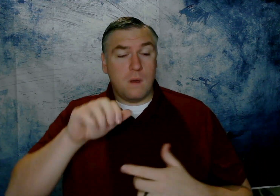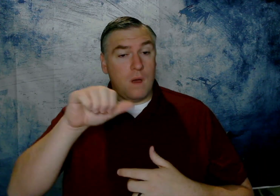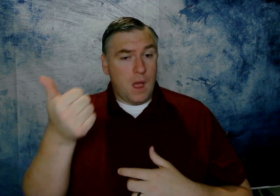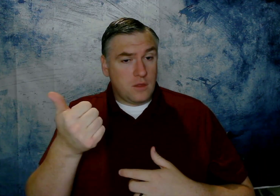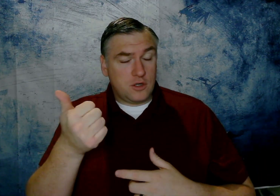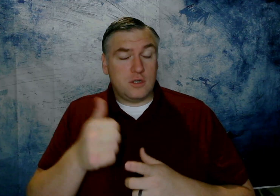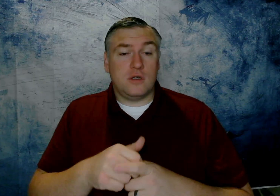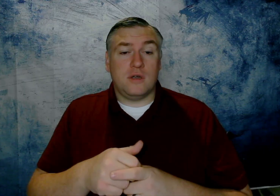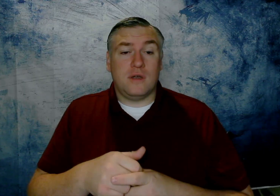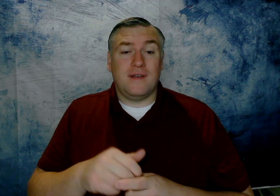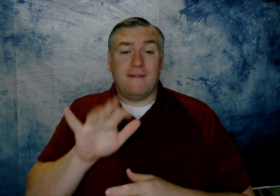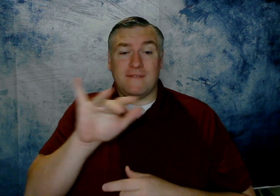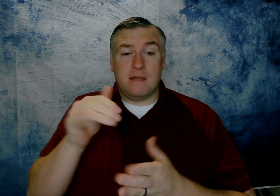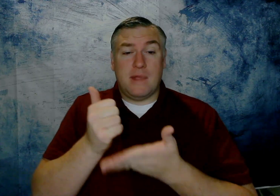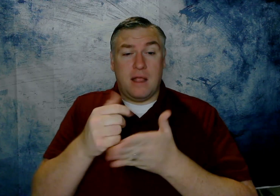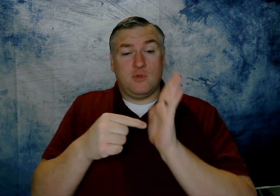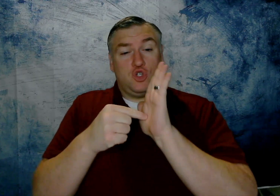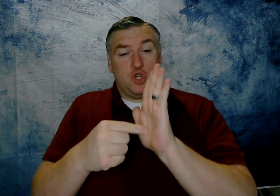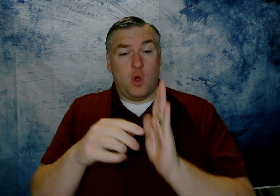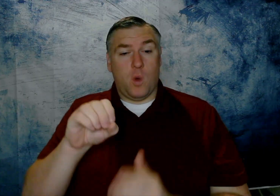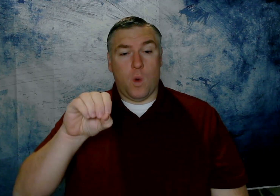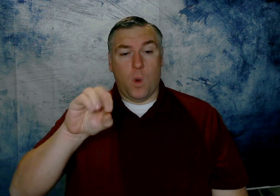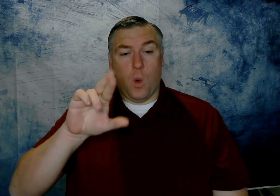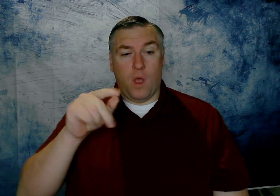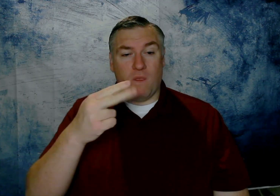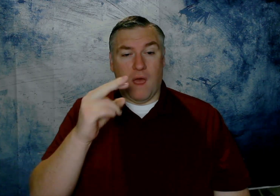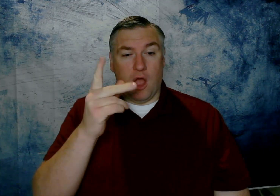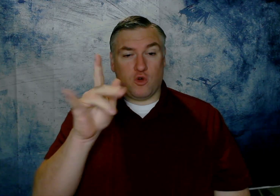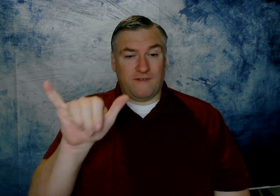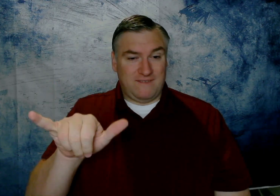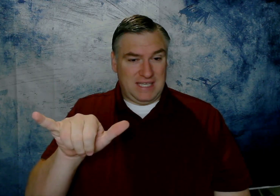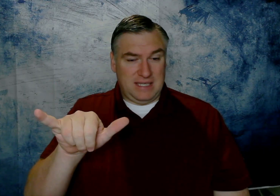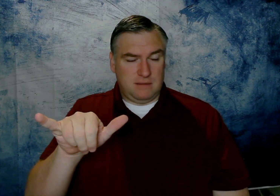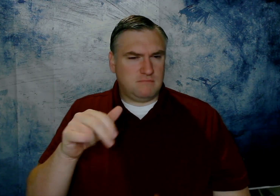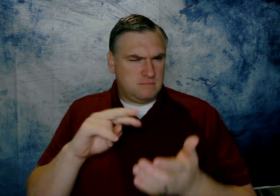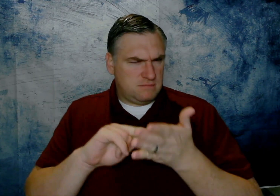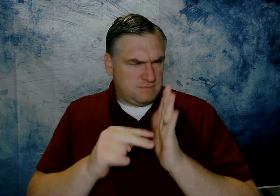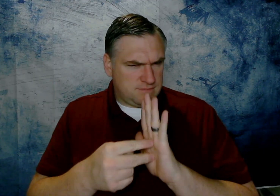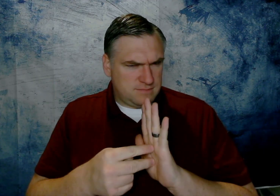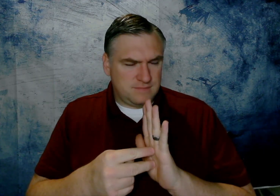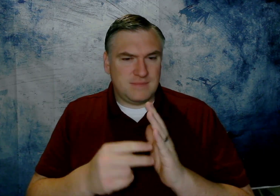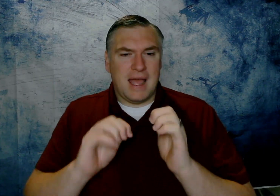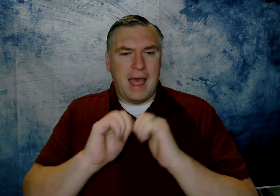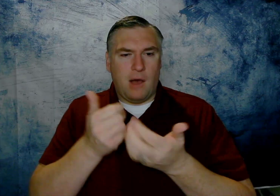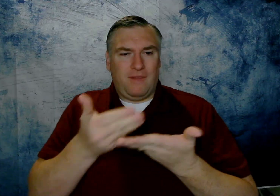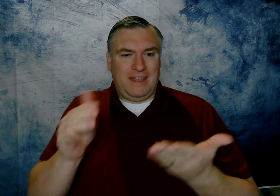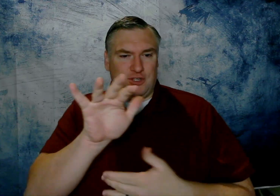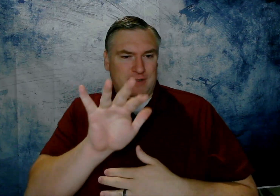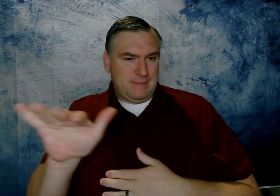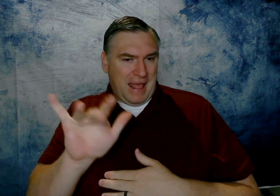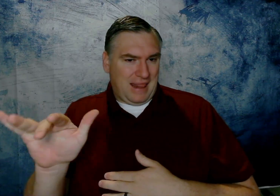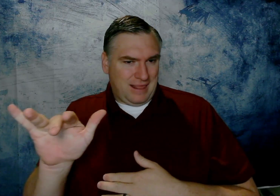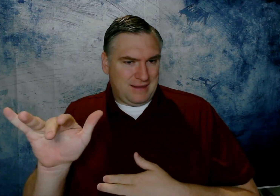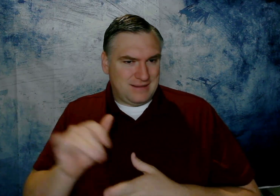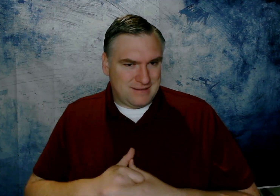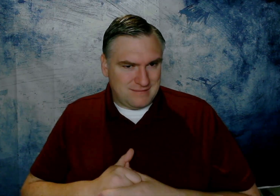with the bridging. Another thing that fingerspelling helps show is orthography, how things are